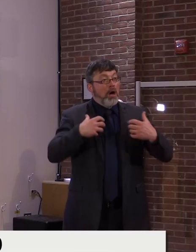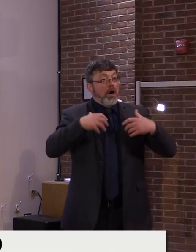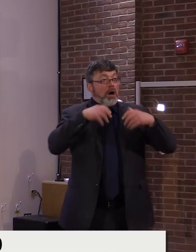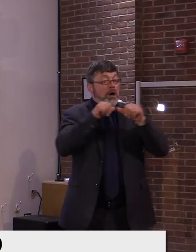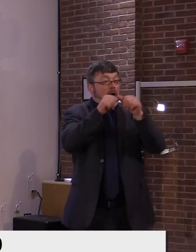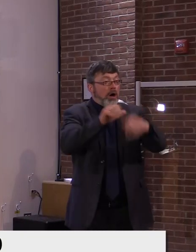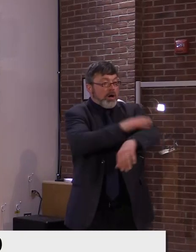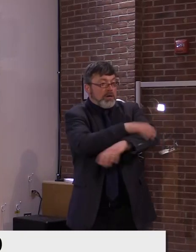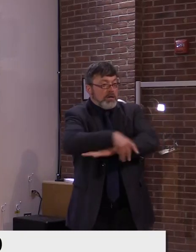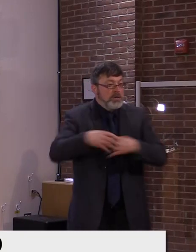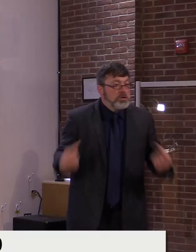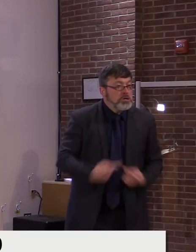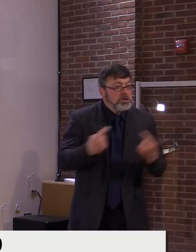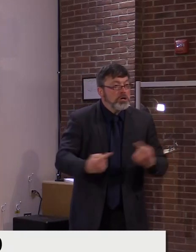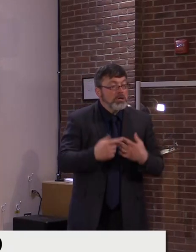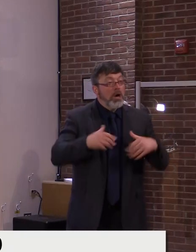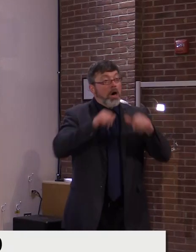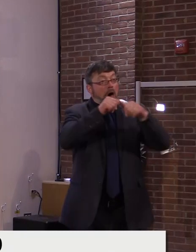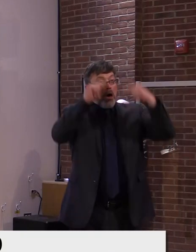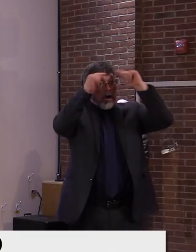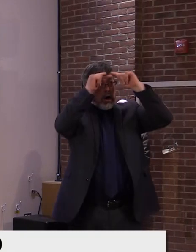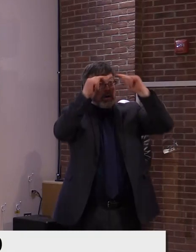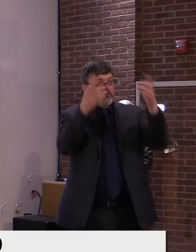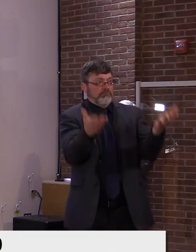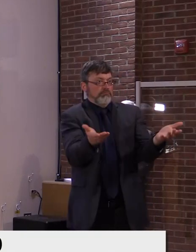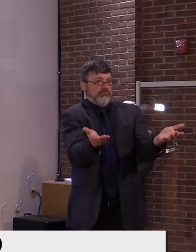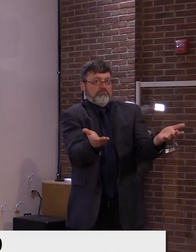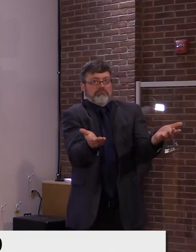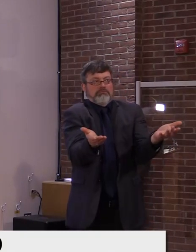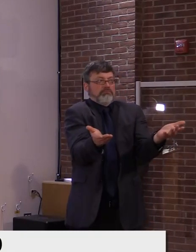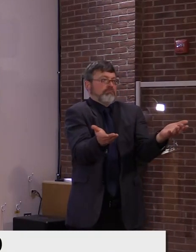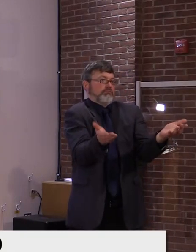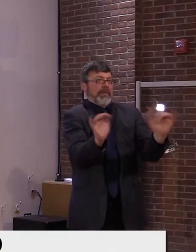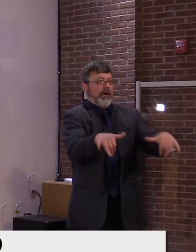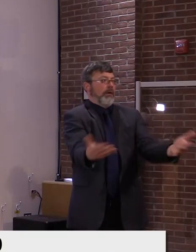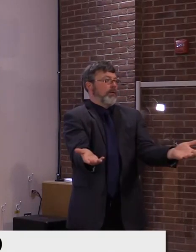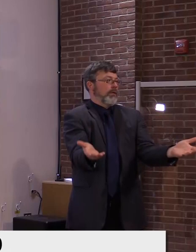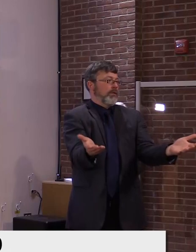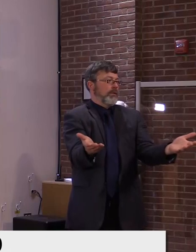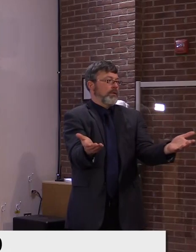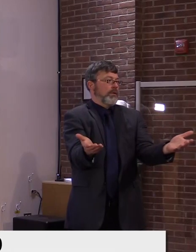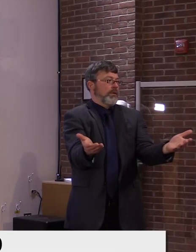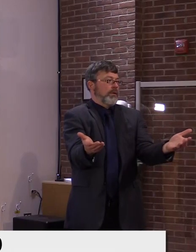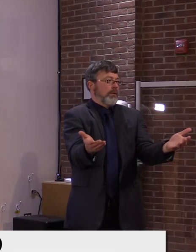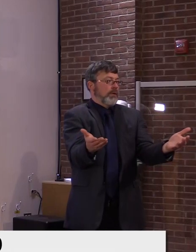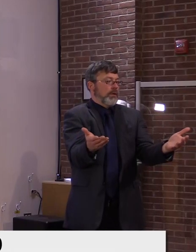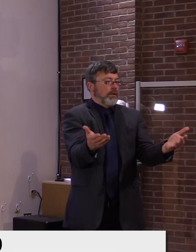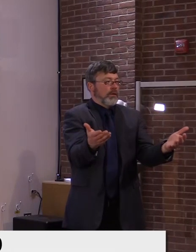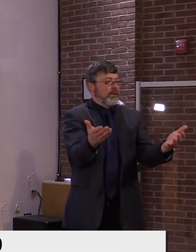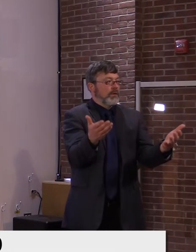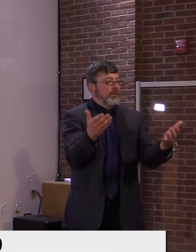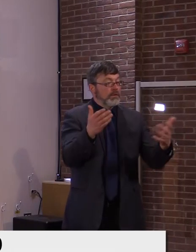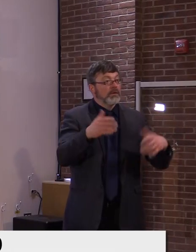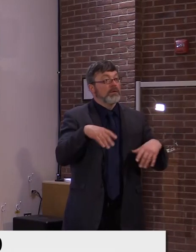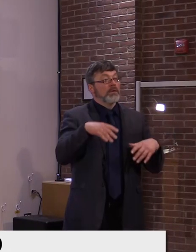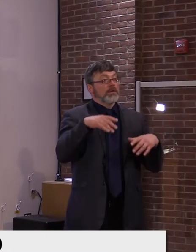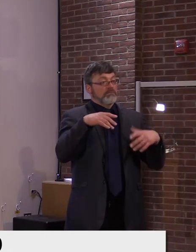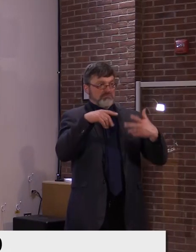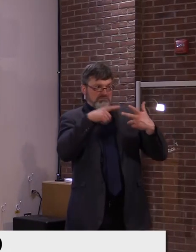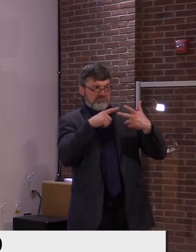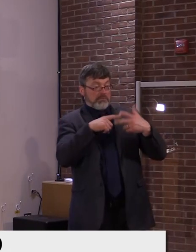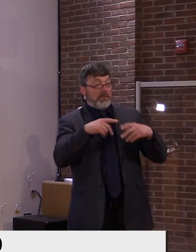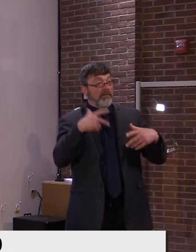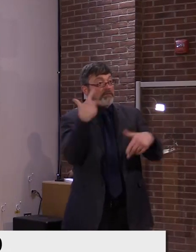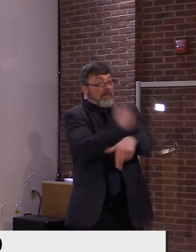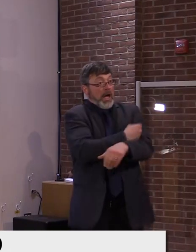get vaccinated, we run the risk of more person-to-person transmission, which means more opportunities for mutation